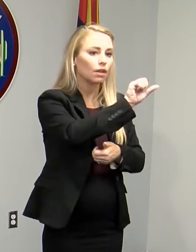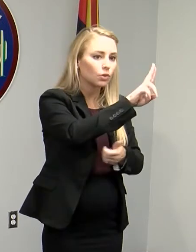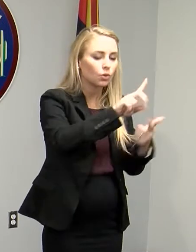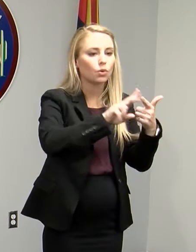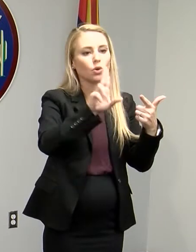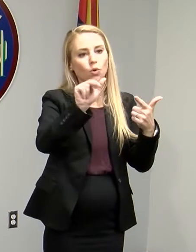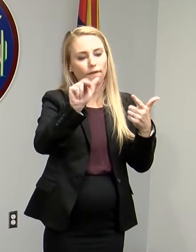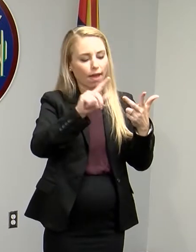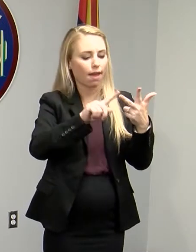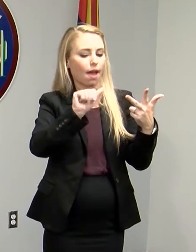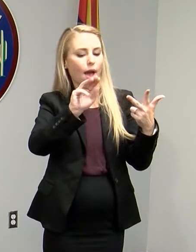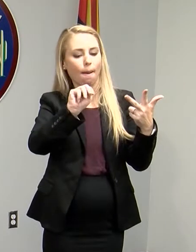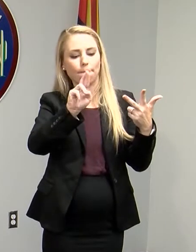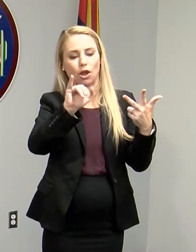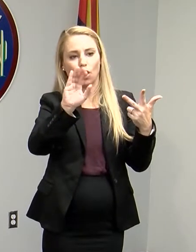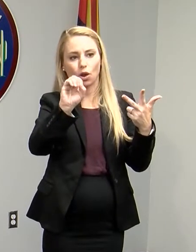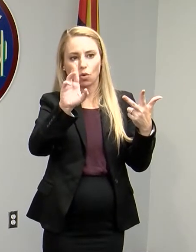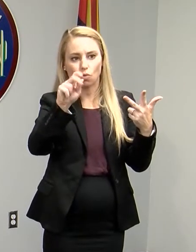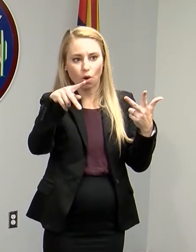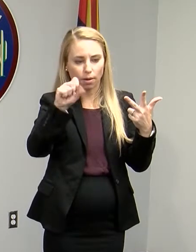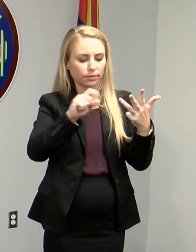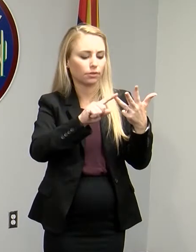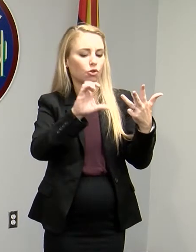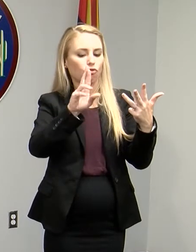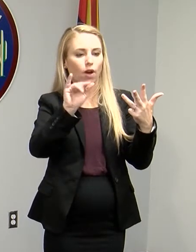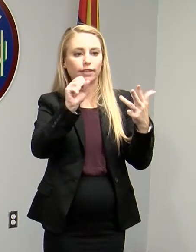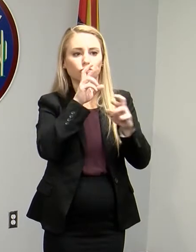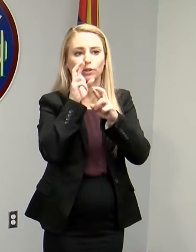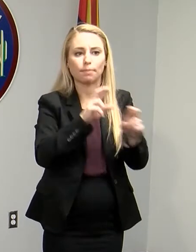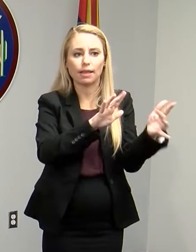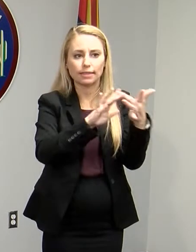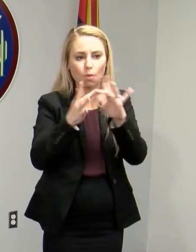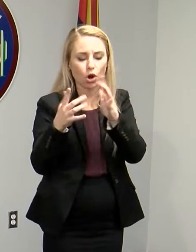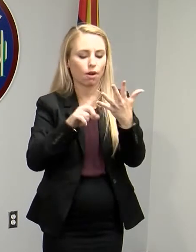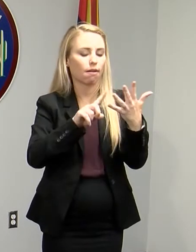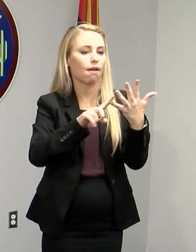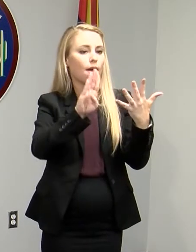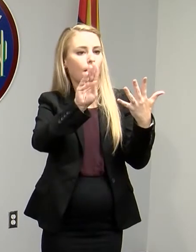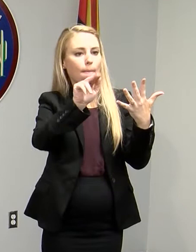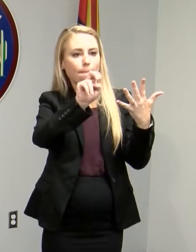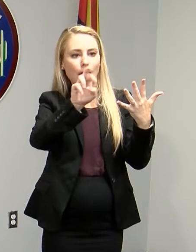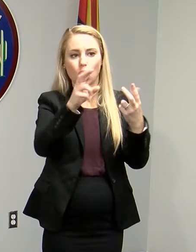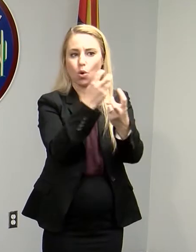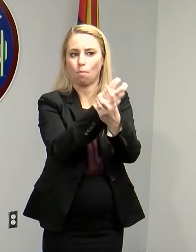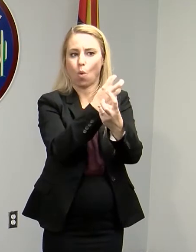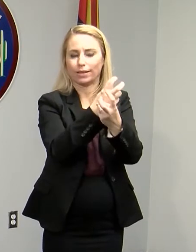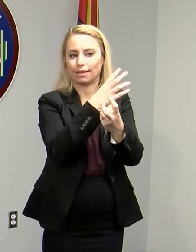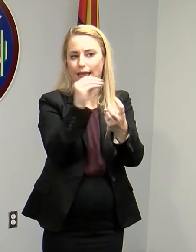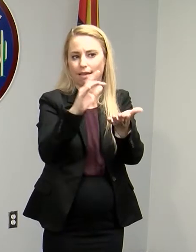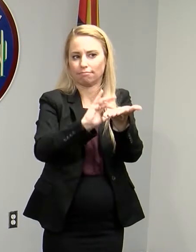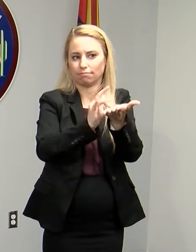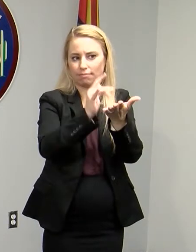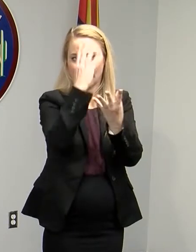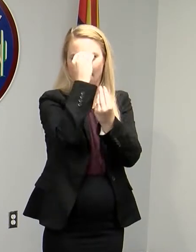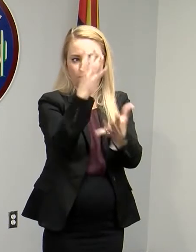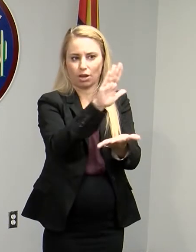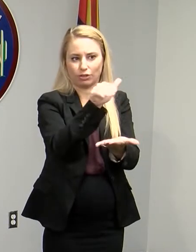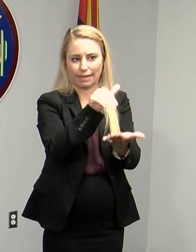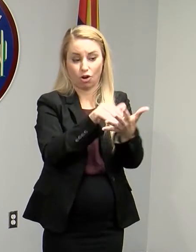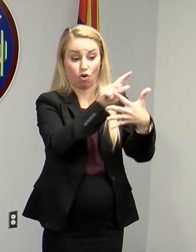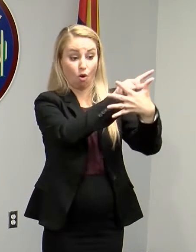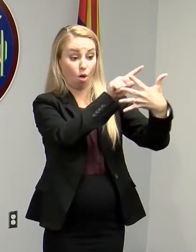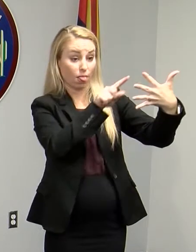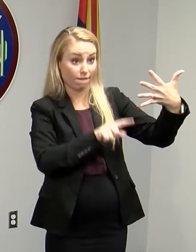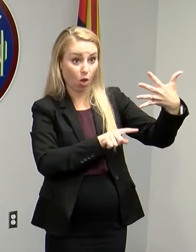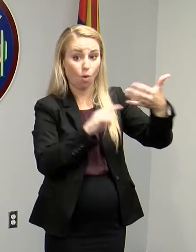Vista Volunteers, Crisis Response Network, and Banner Poison and Drug Information Center, all of which add people